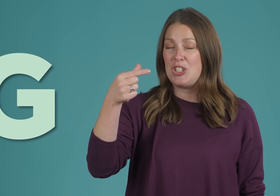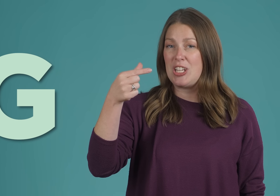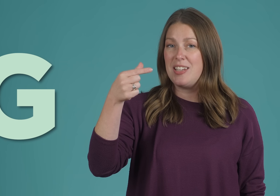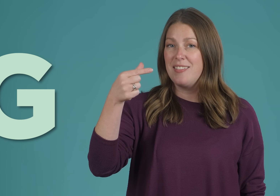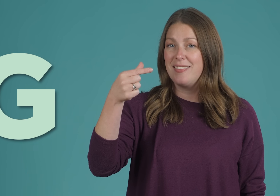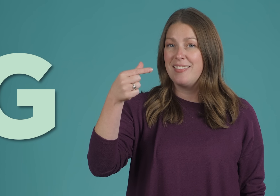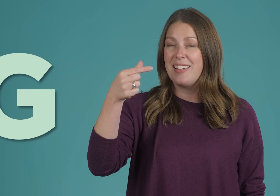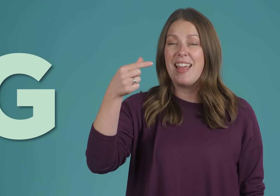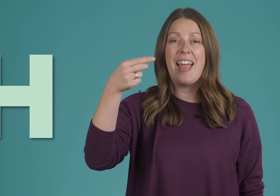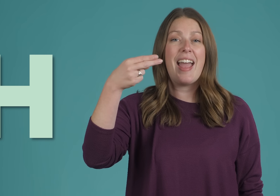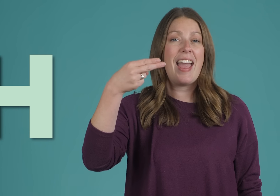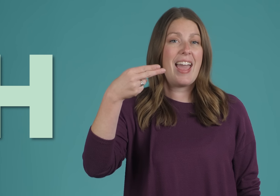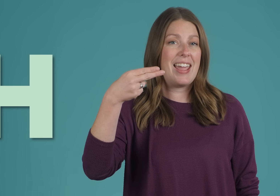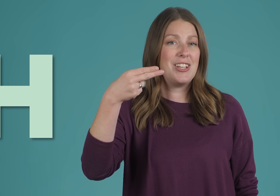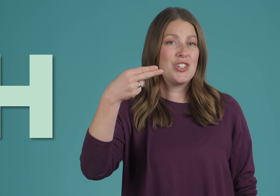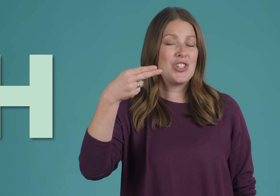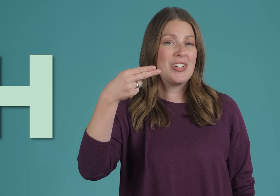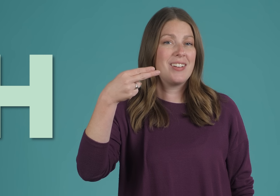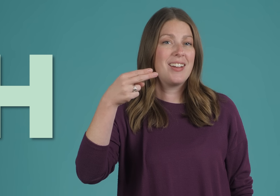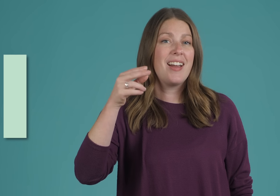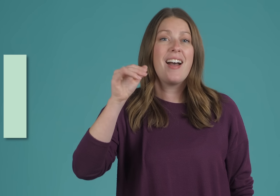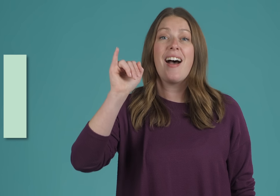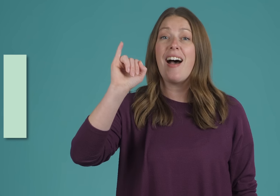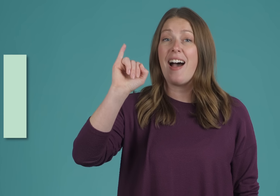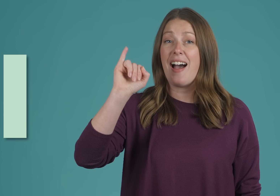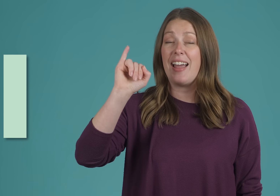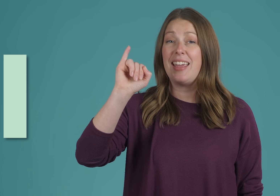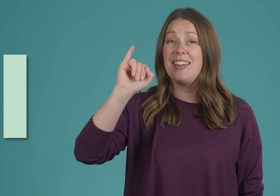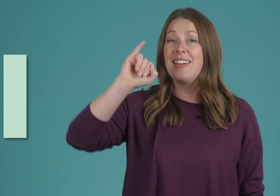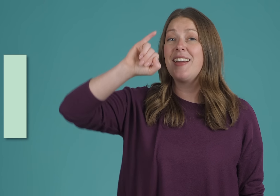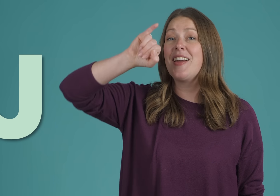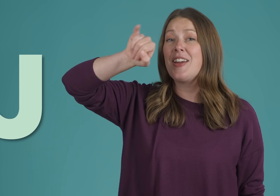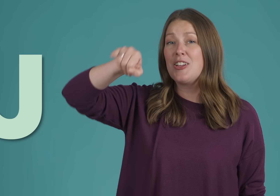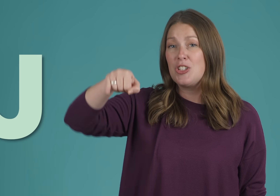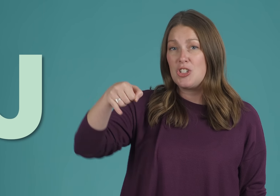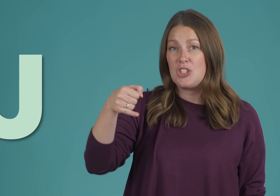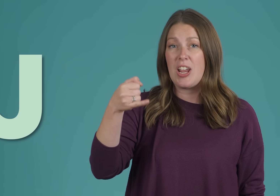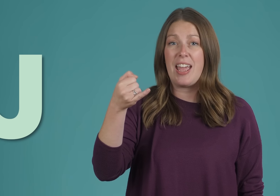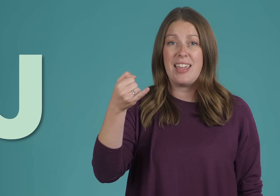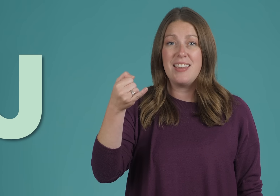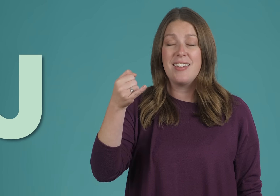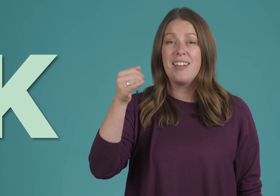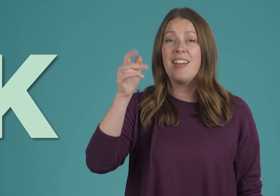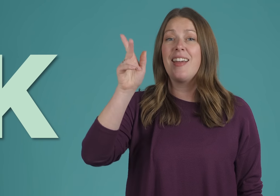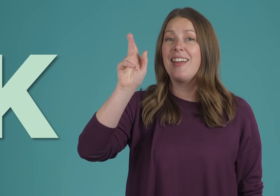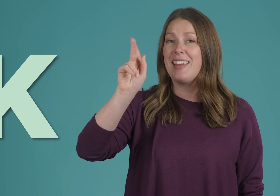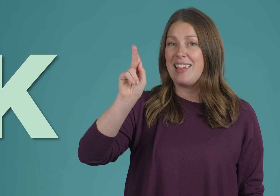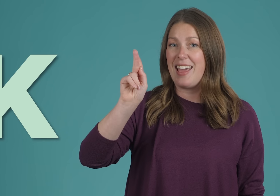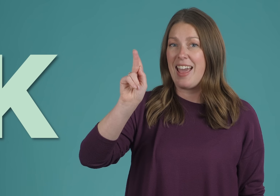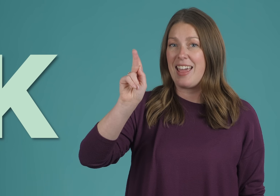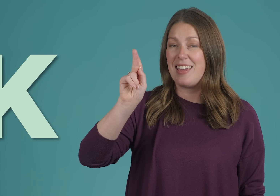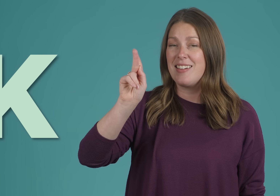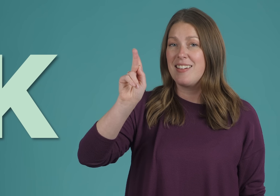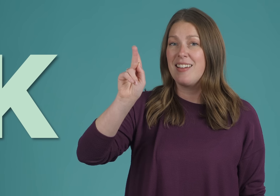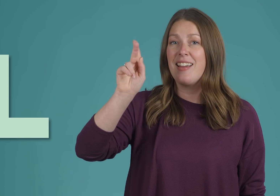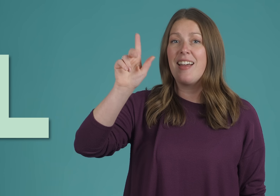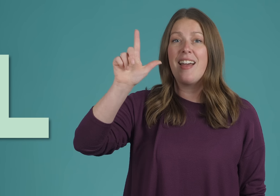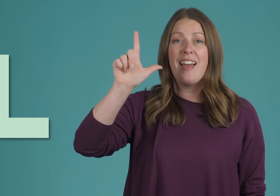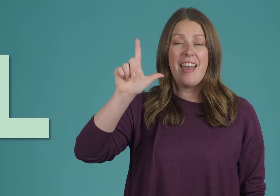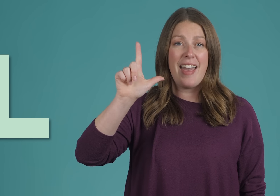G, H, I, J, K,